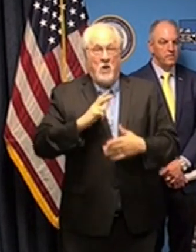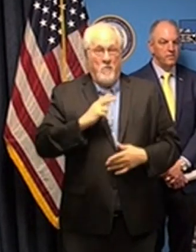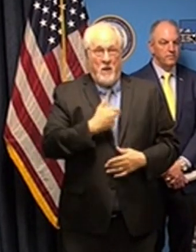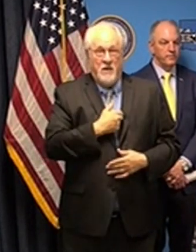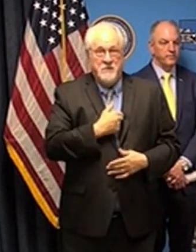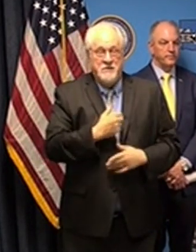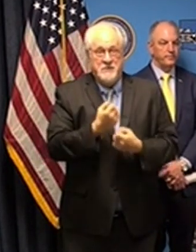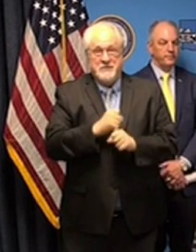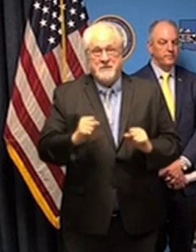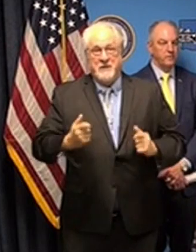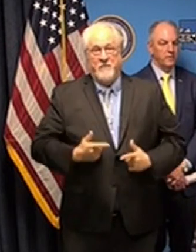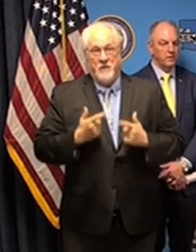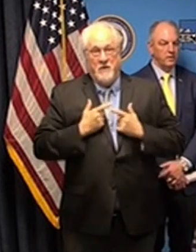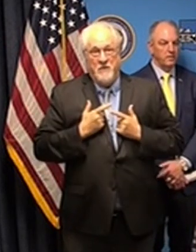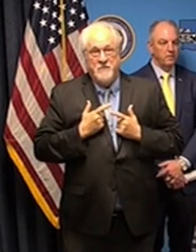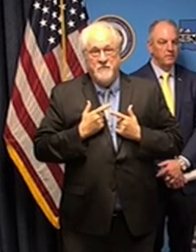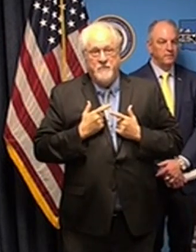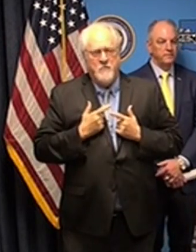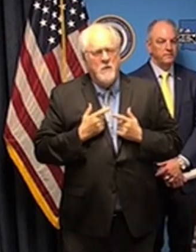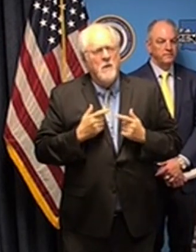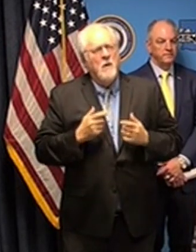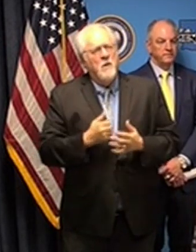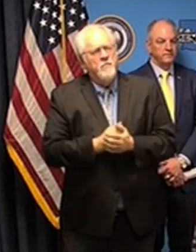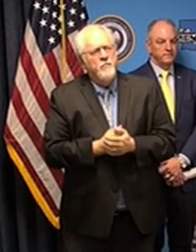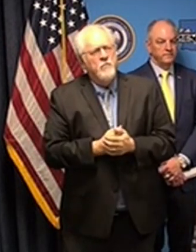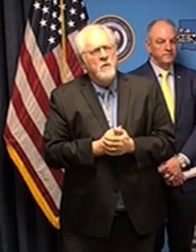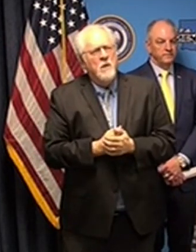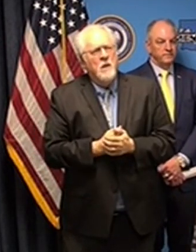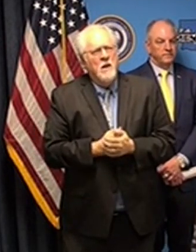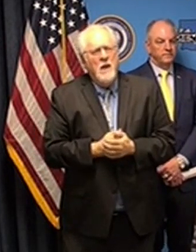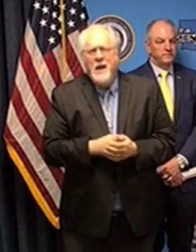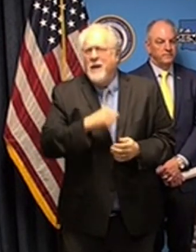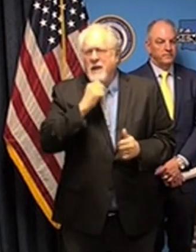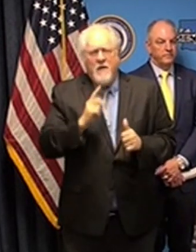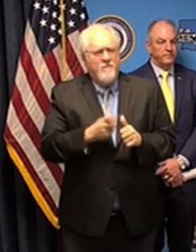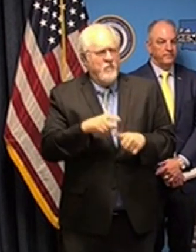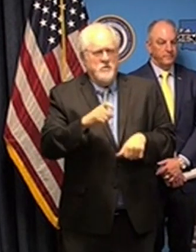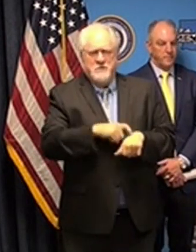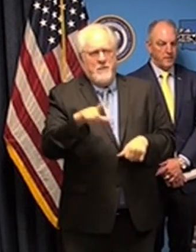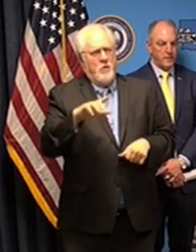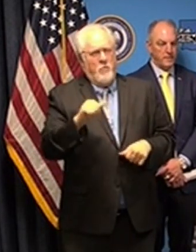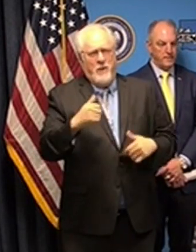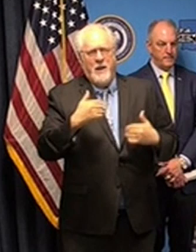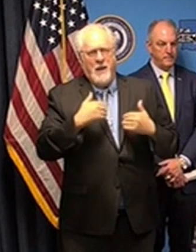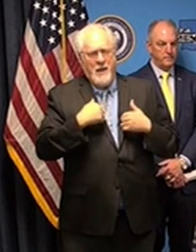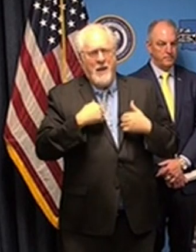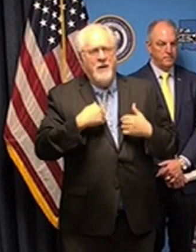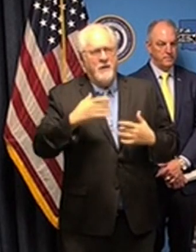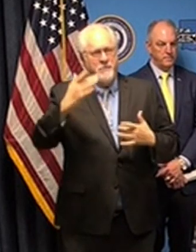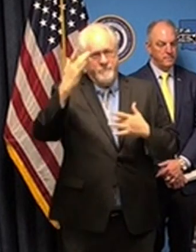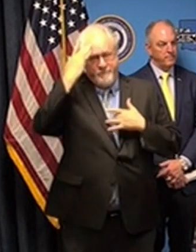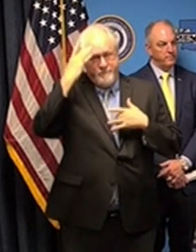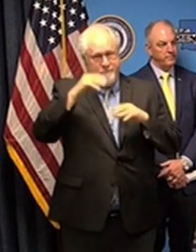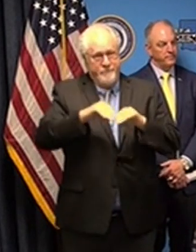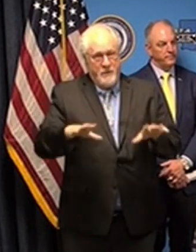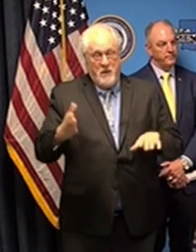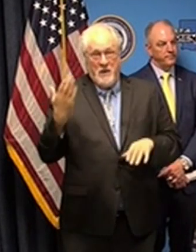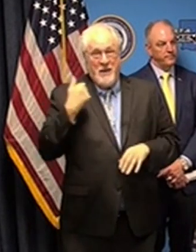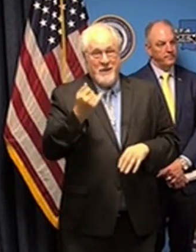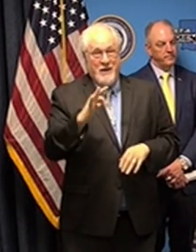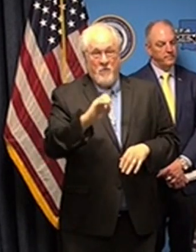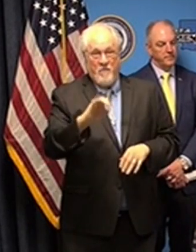us save lives. You know, this isn't the first time Louisiana has had an epidemic. Back